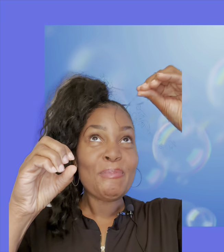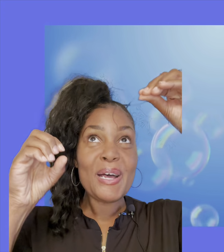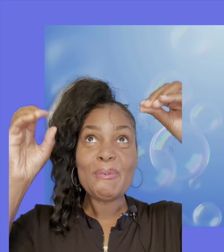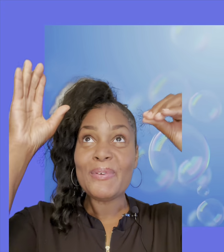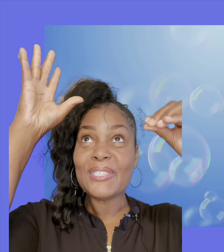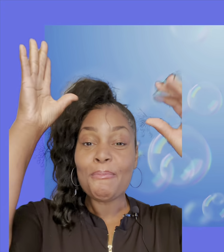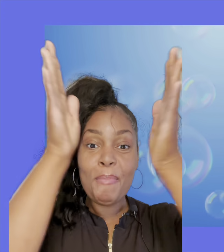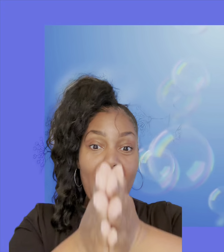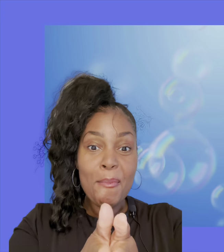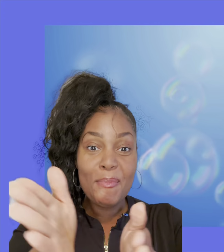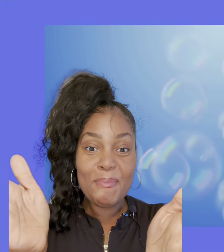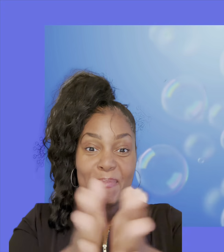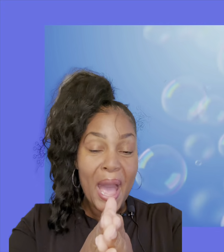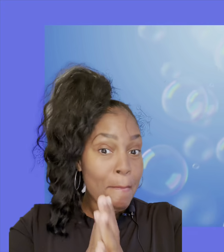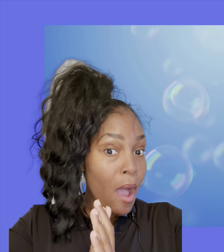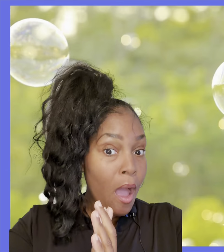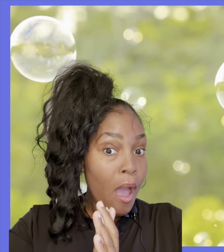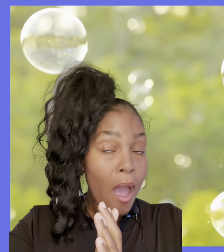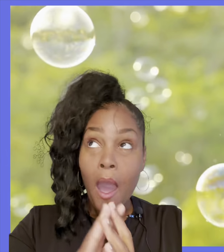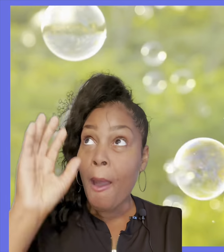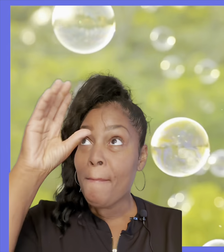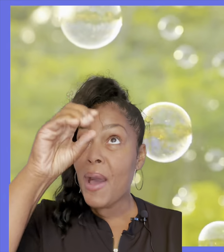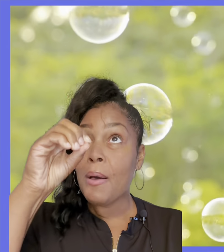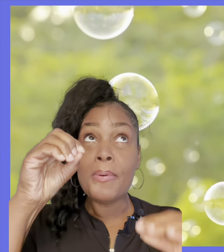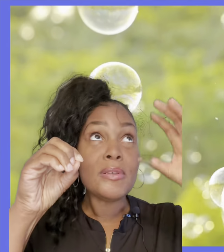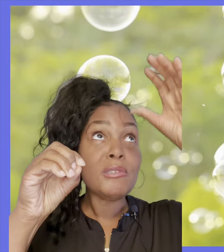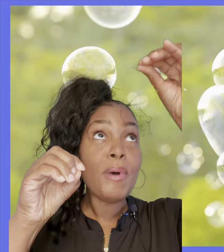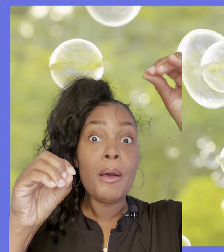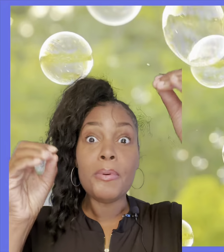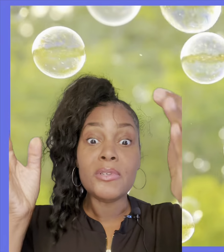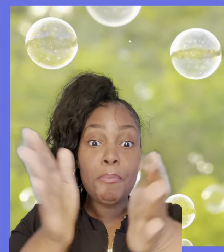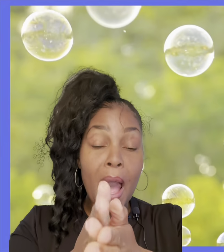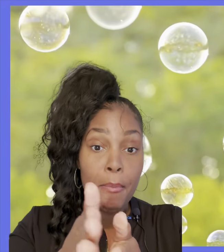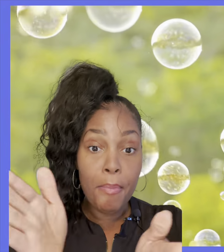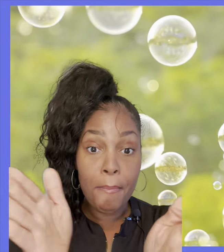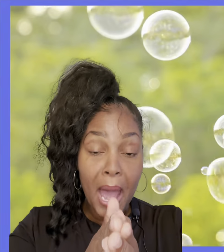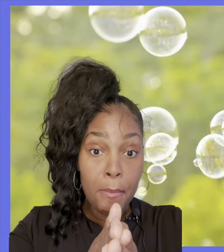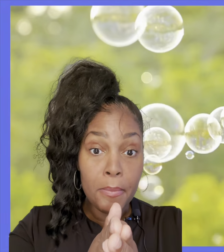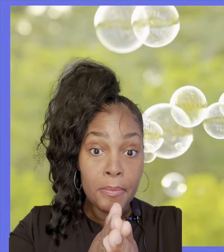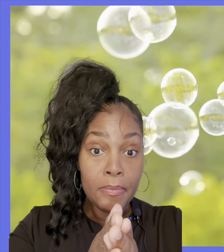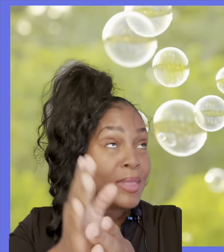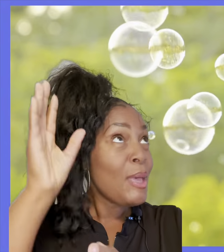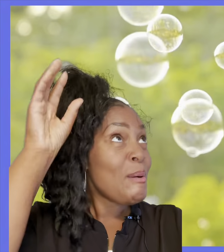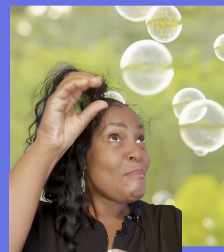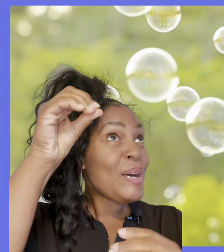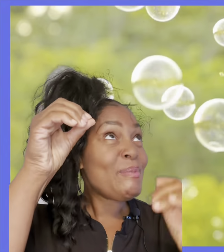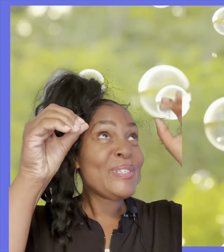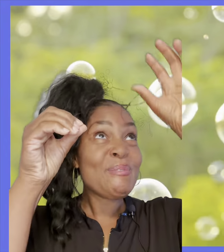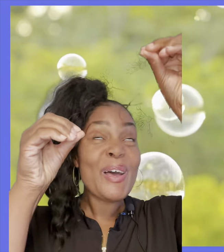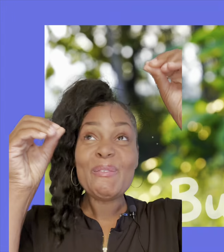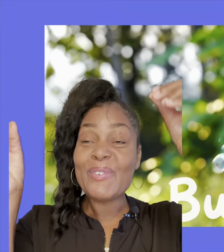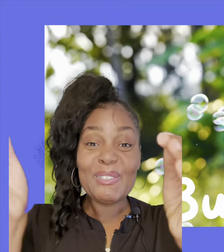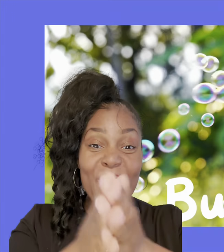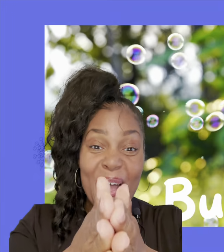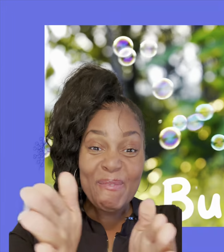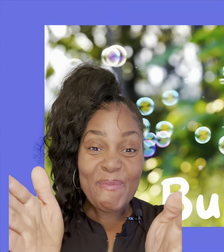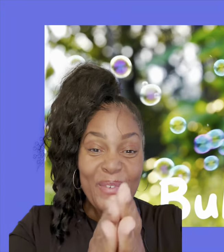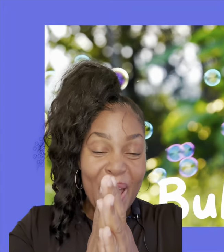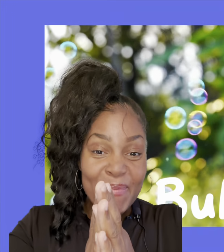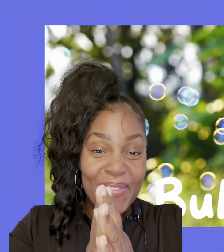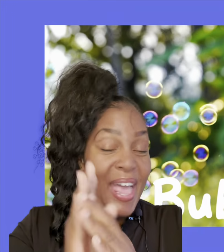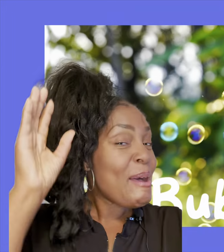Bubbles, bubbles, pop, pop. Bubbles, bubbles, pop, pop. Bubbles, bubbles,